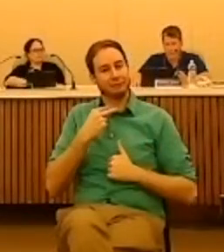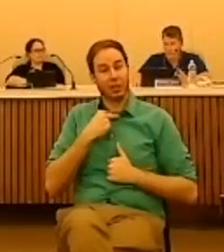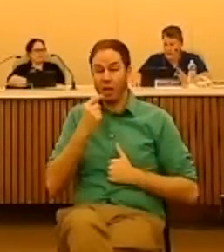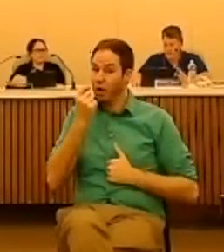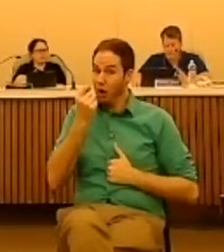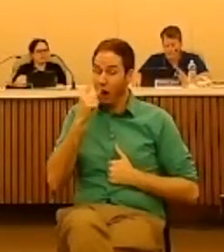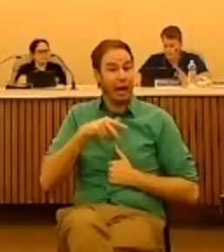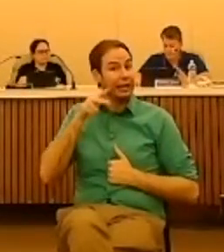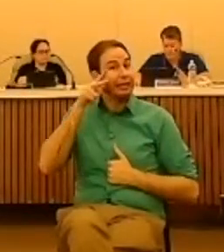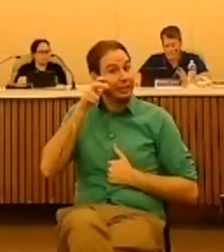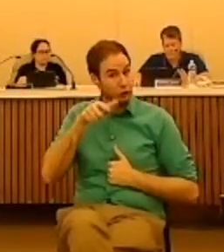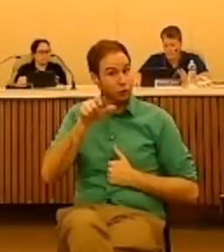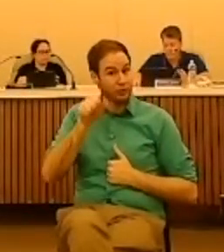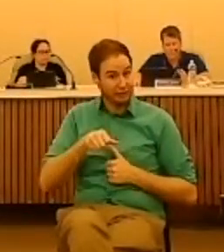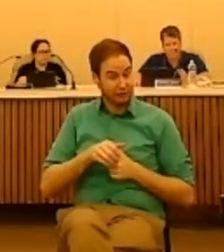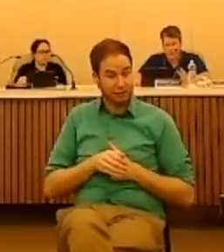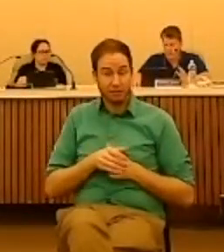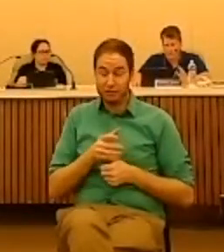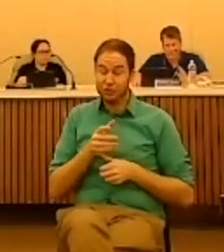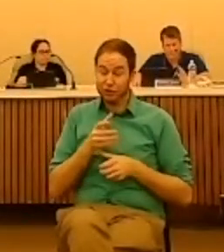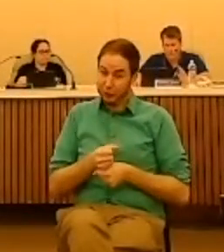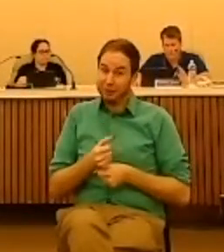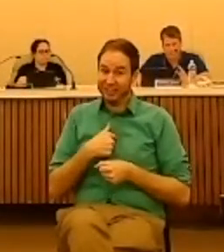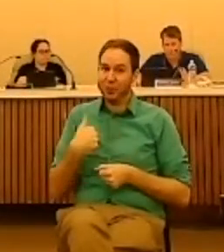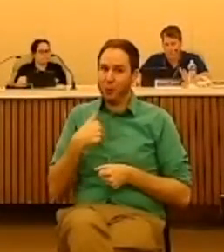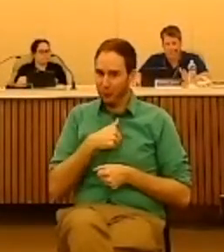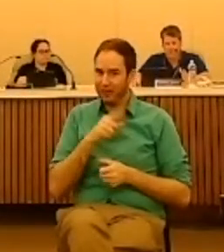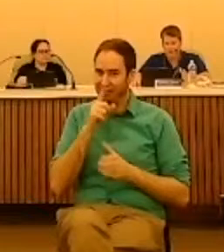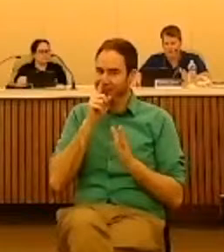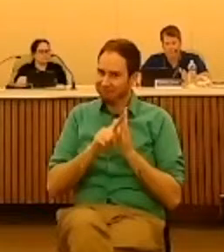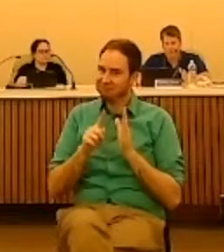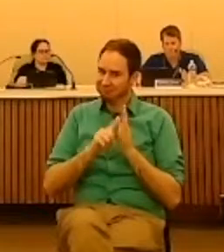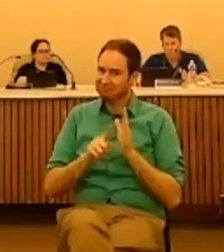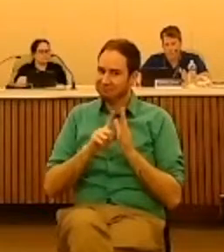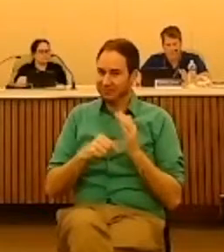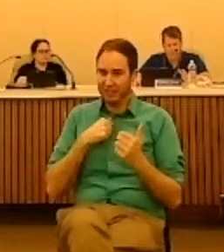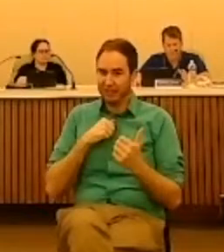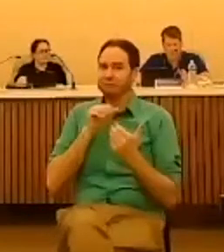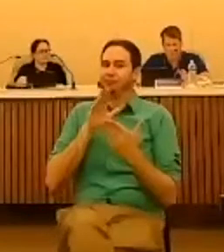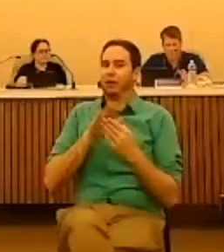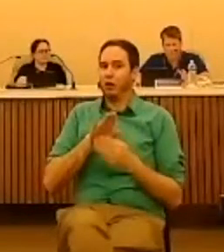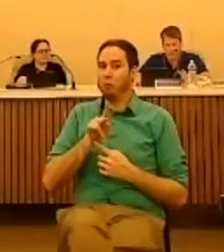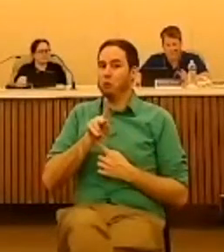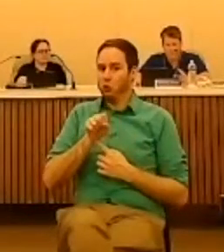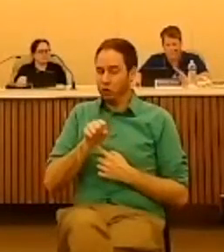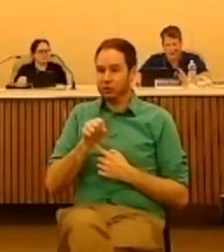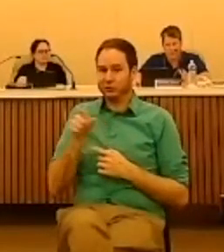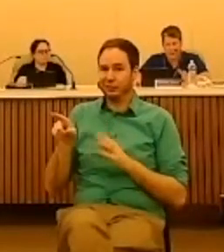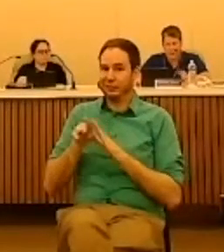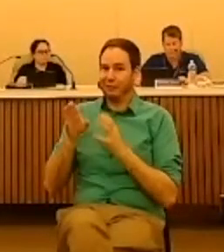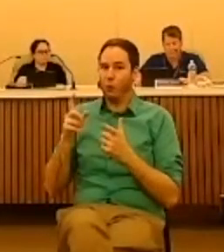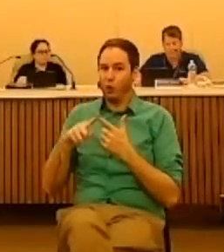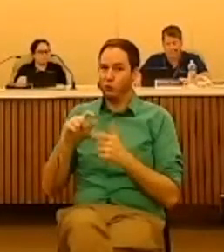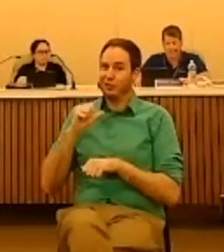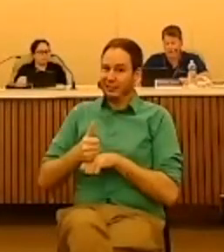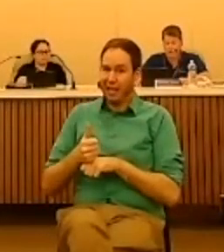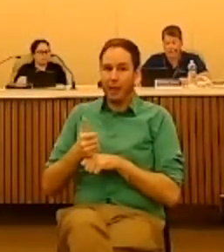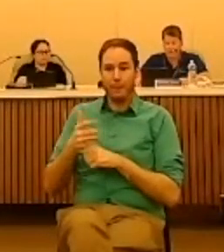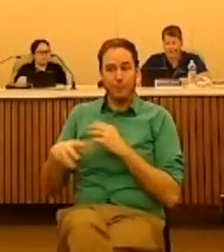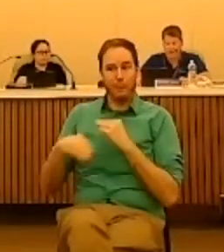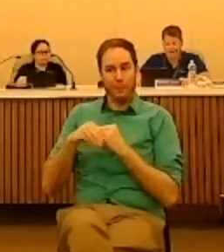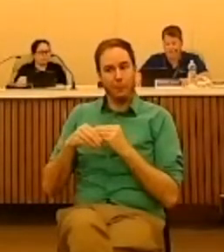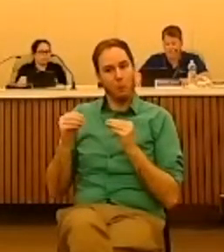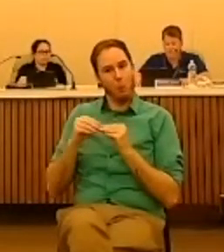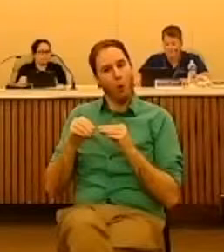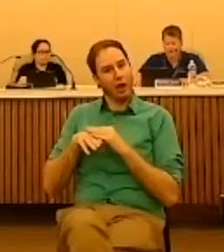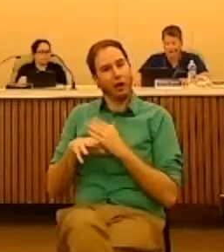it. Trust me, we facing the same thing on Brooks Road as developers want to try to build additional stuff